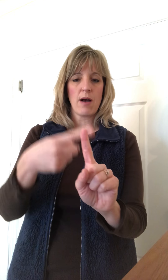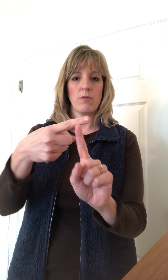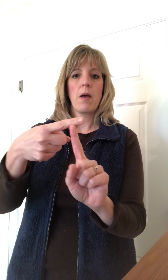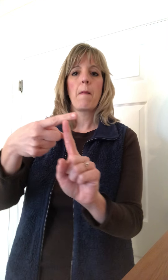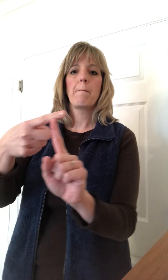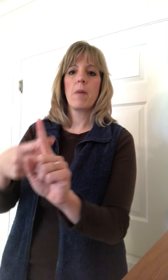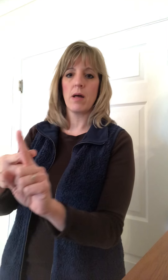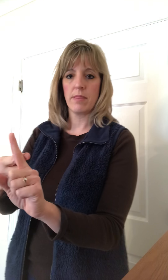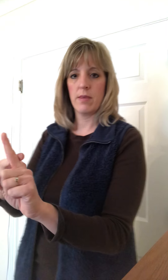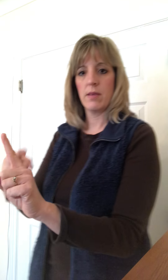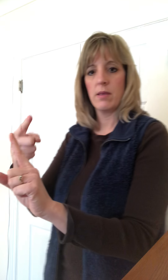down. Month,